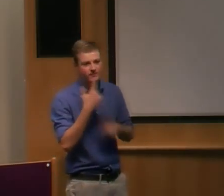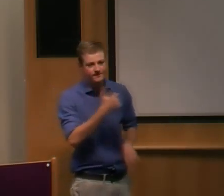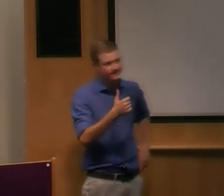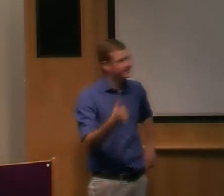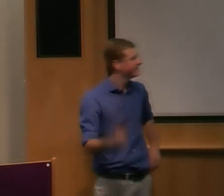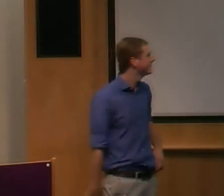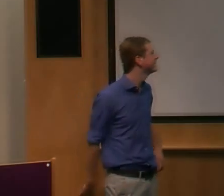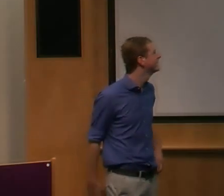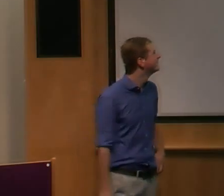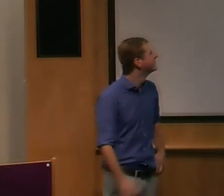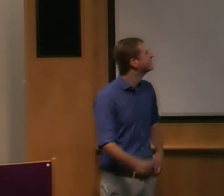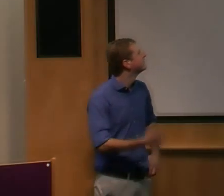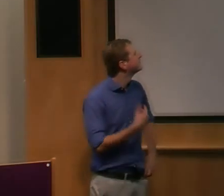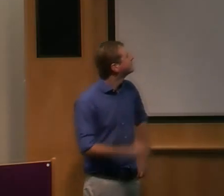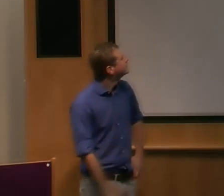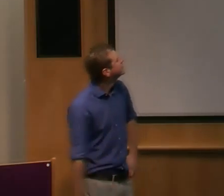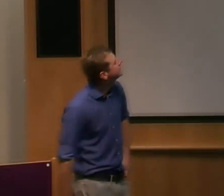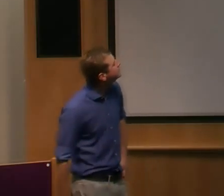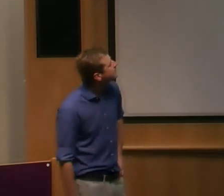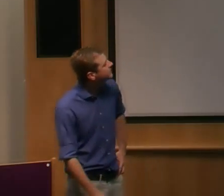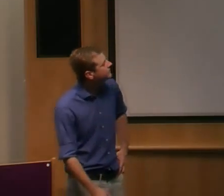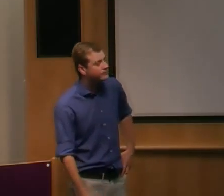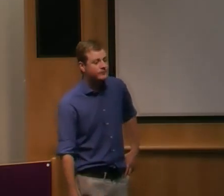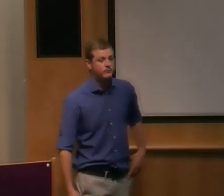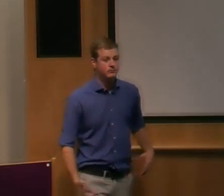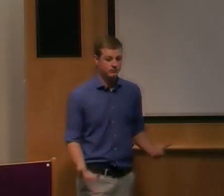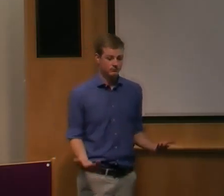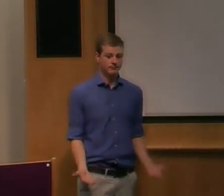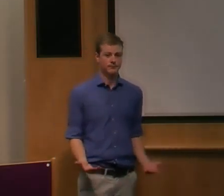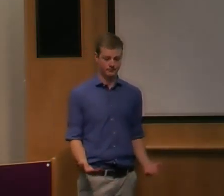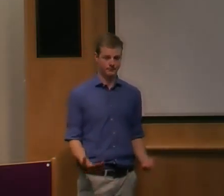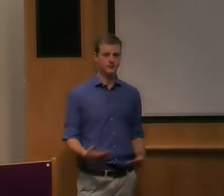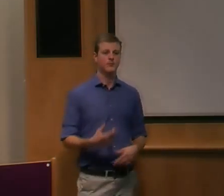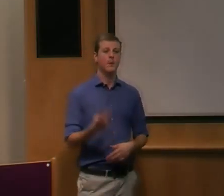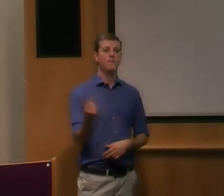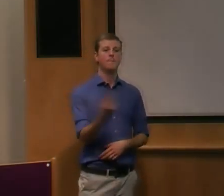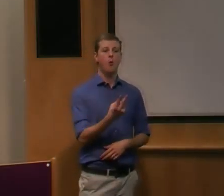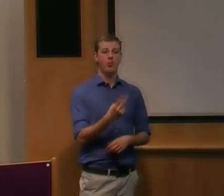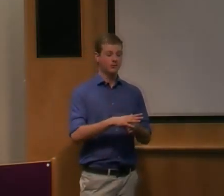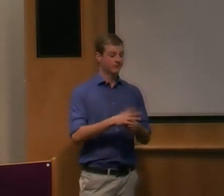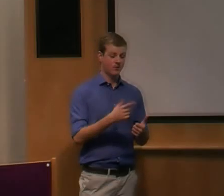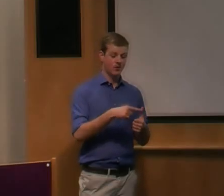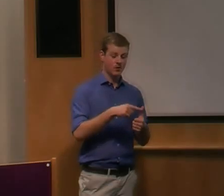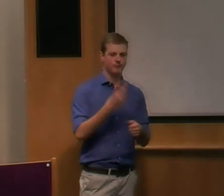become members of the BDA Facebook Twitter, you'll be kept up to date with all the events that are taking